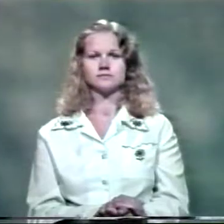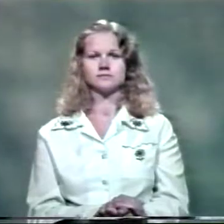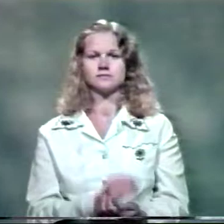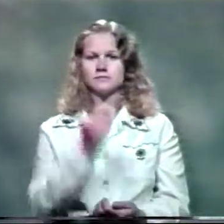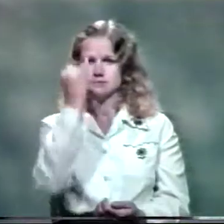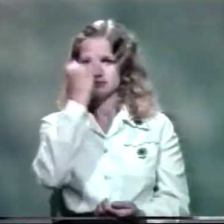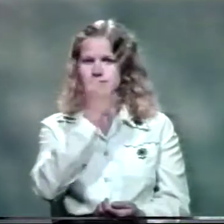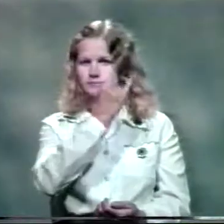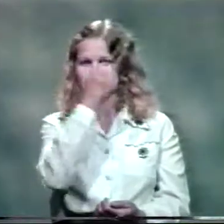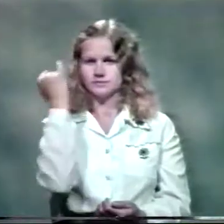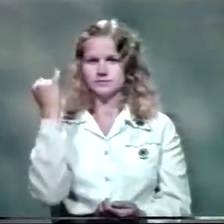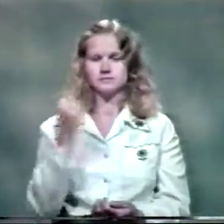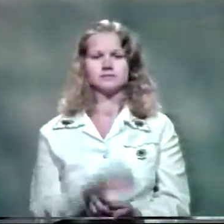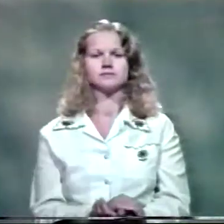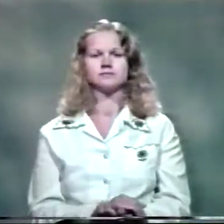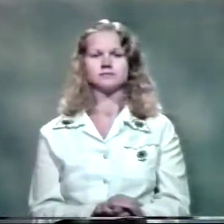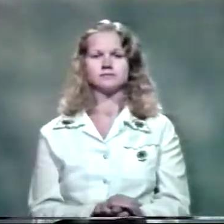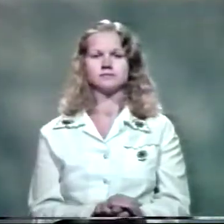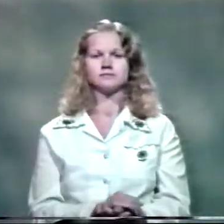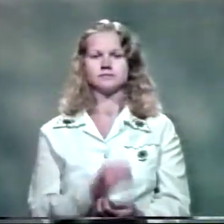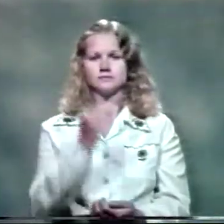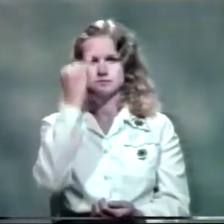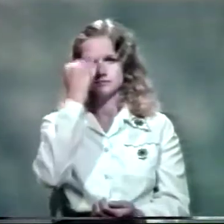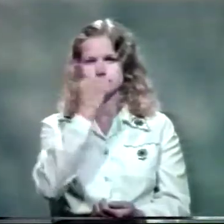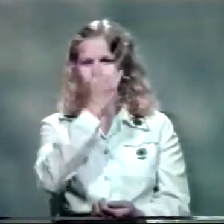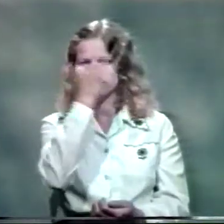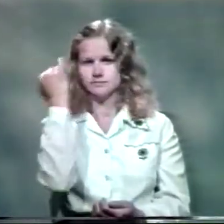Pepsi. Pepsi.